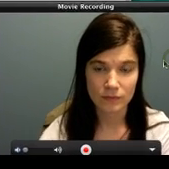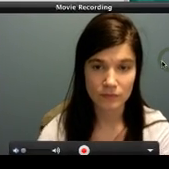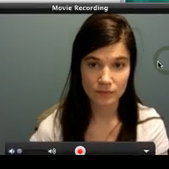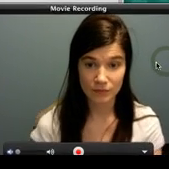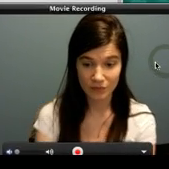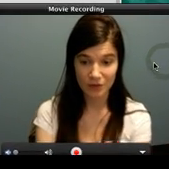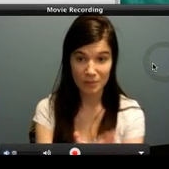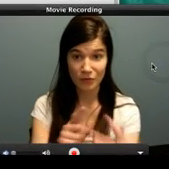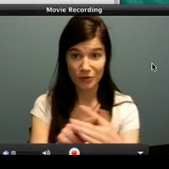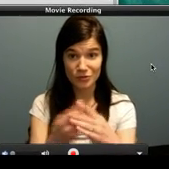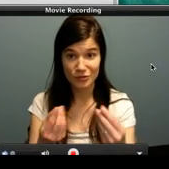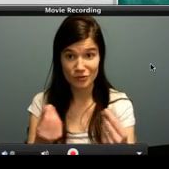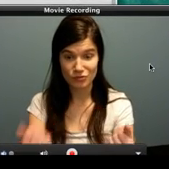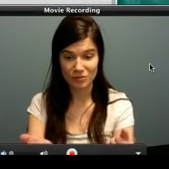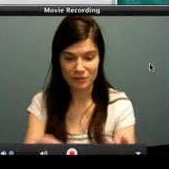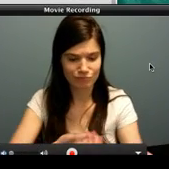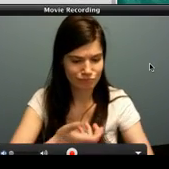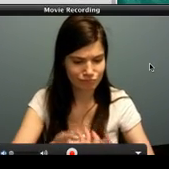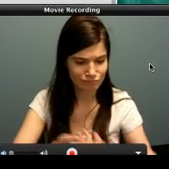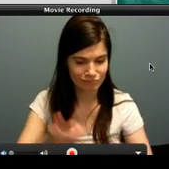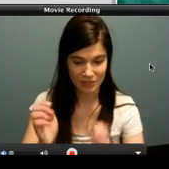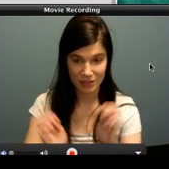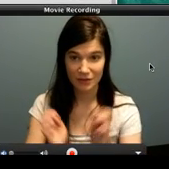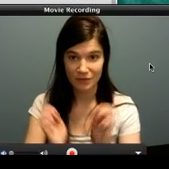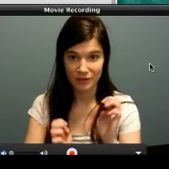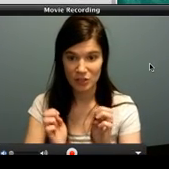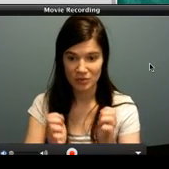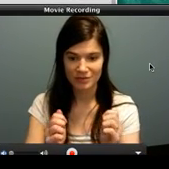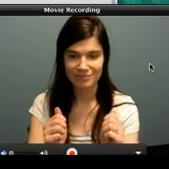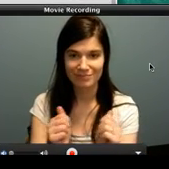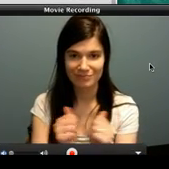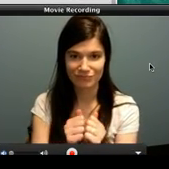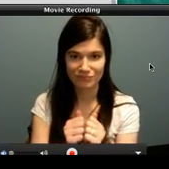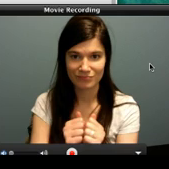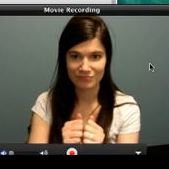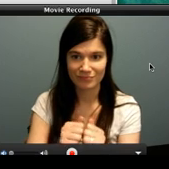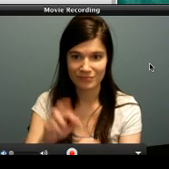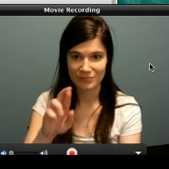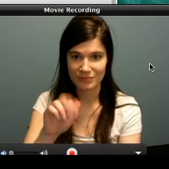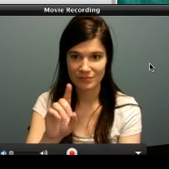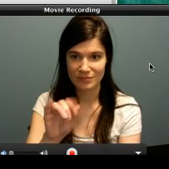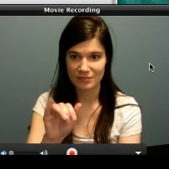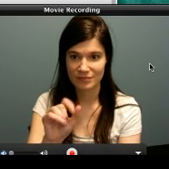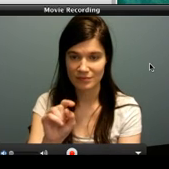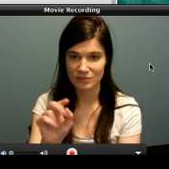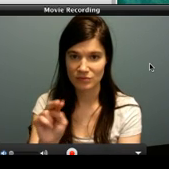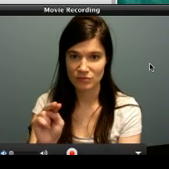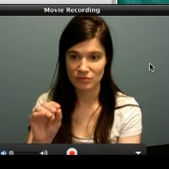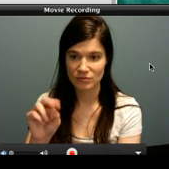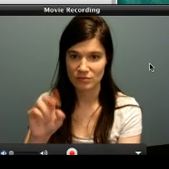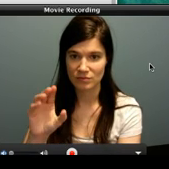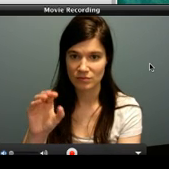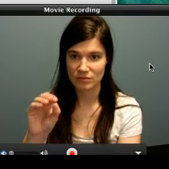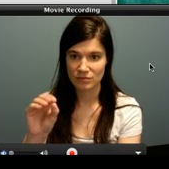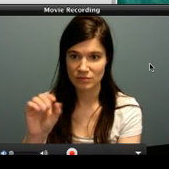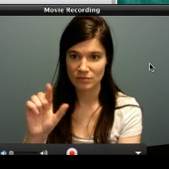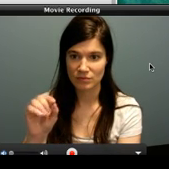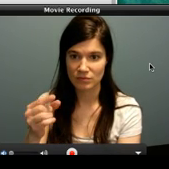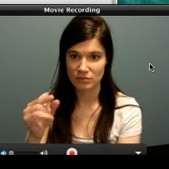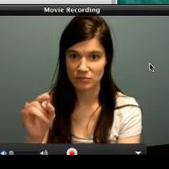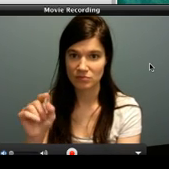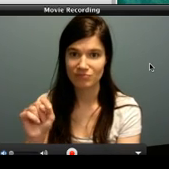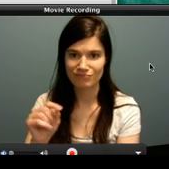Before you begin treatment, a consultation and evaluation will be scheduled with the radiation oncologist, who will provide you